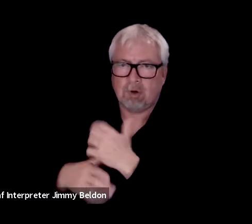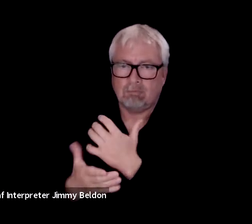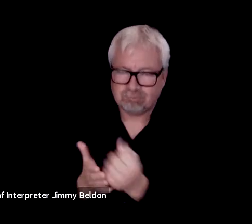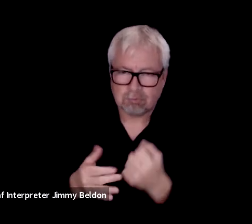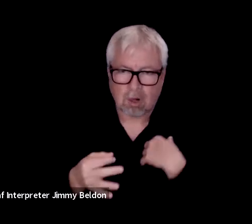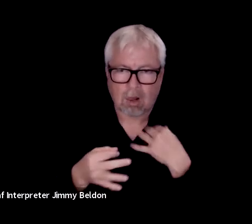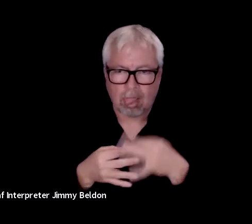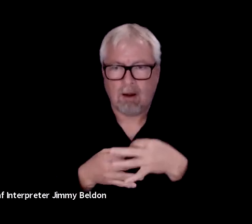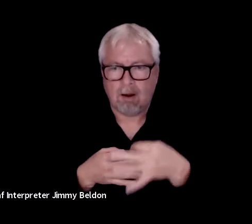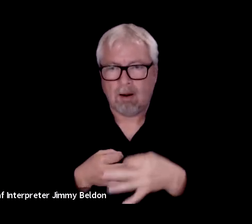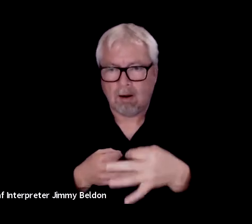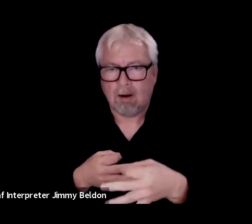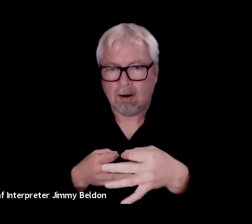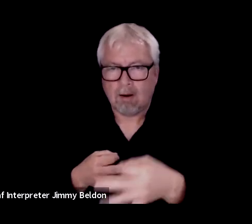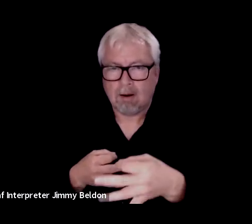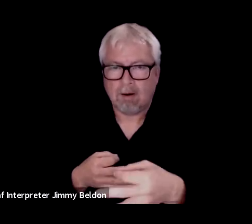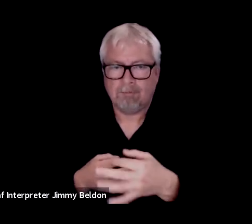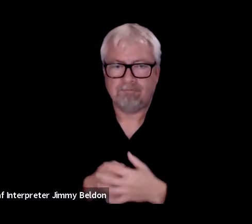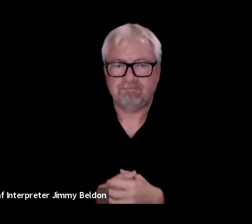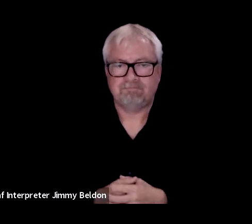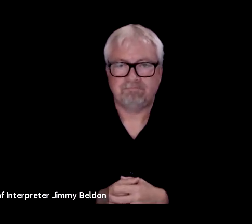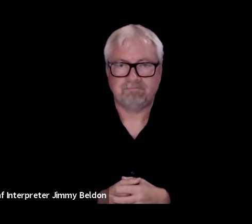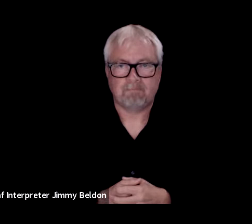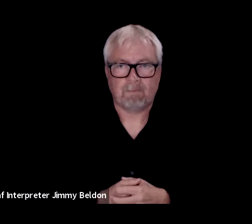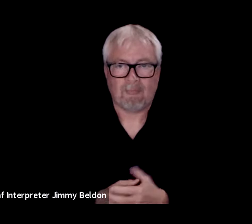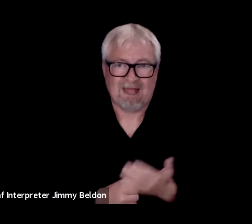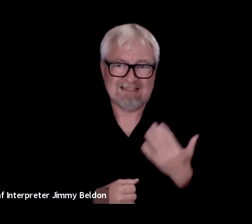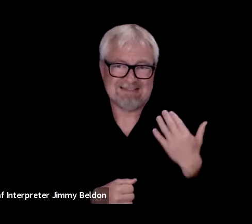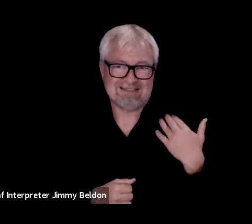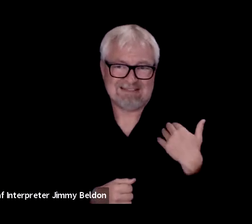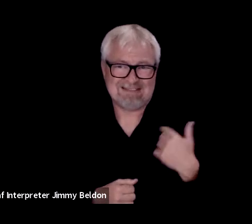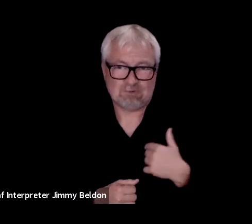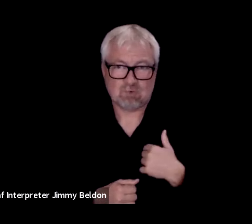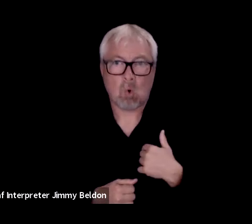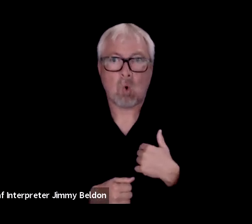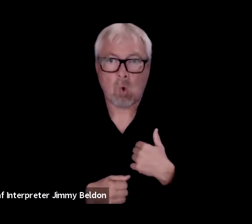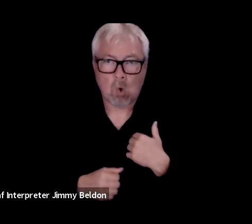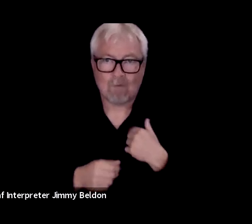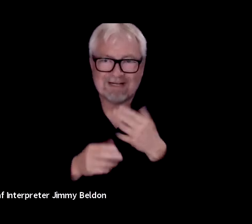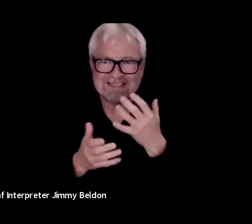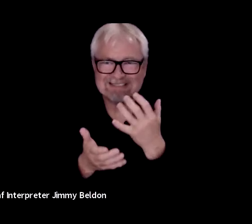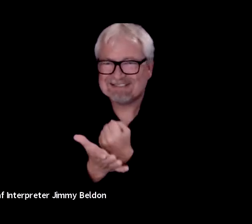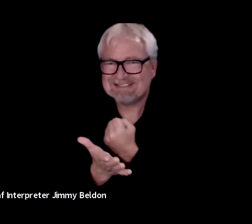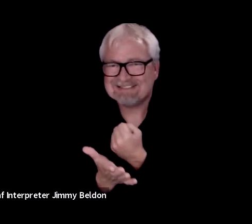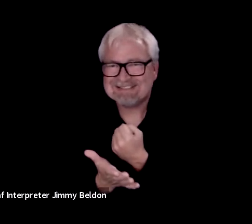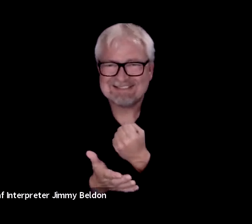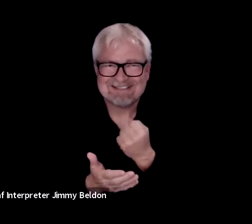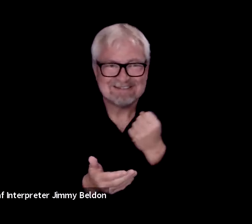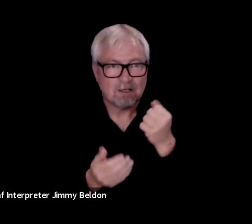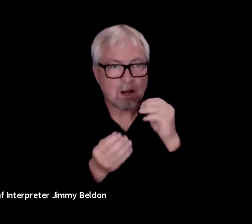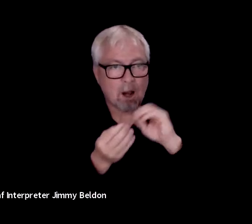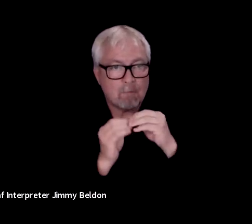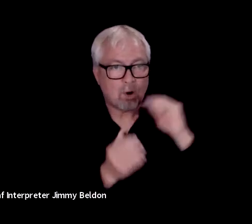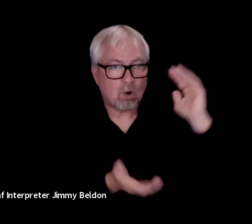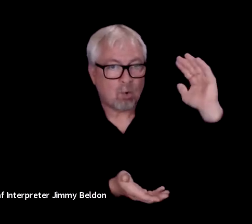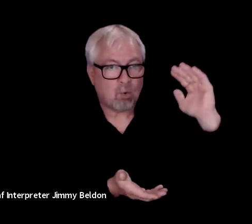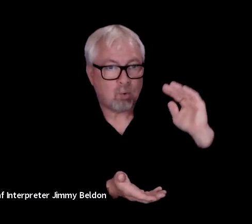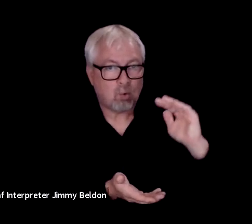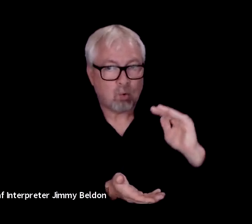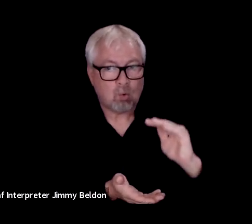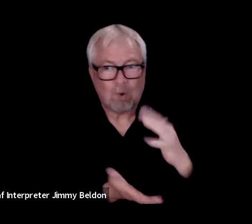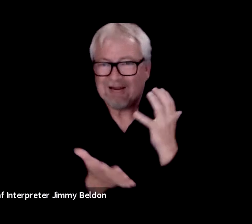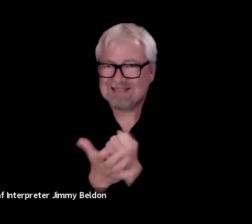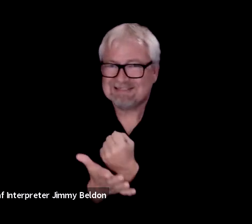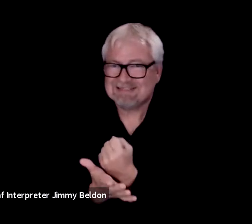going down, not up, we were able to conduct more of these data reviews to update any complete or inaccurate data.